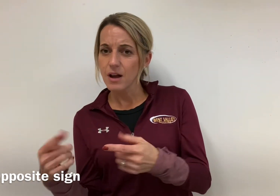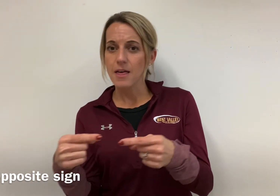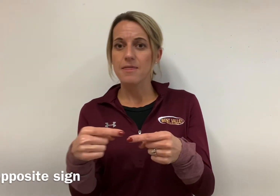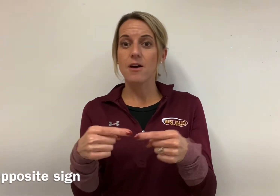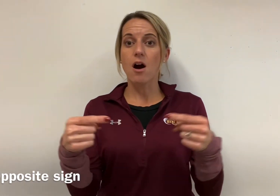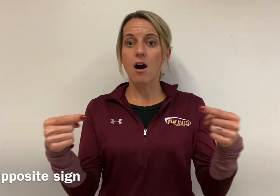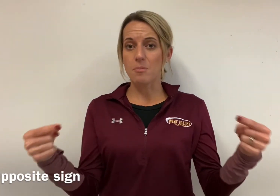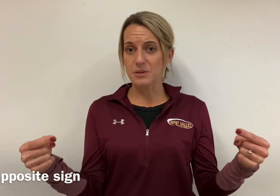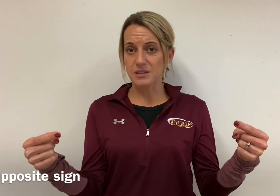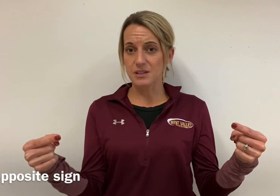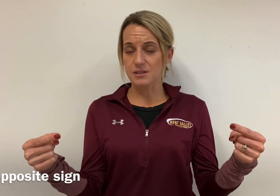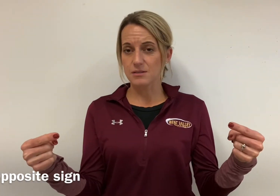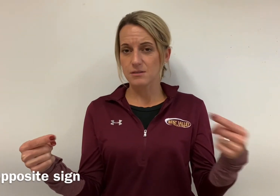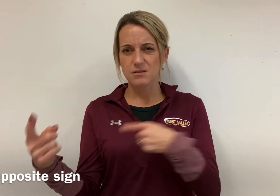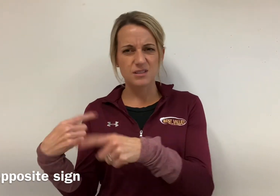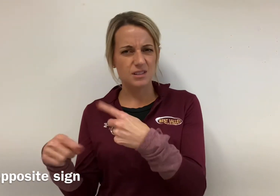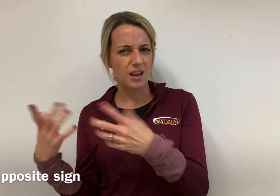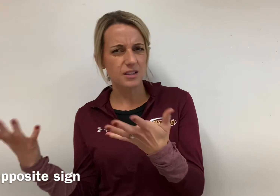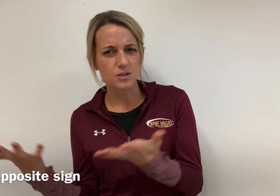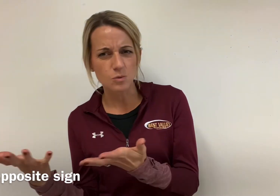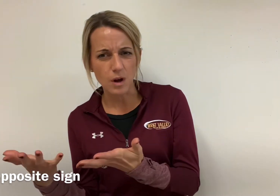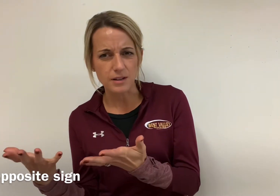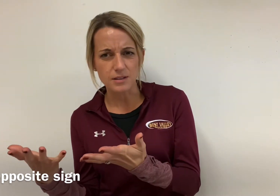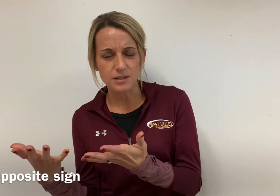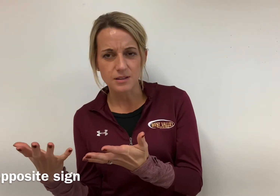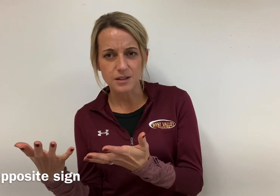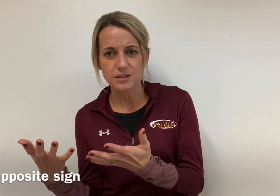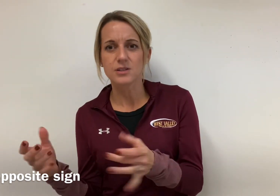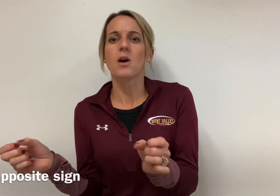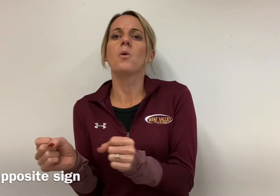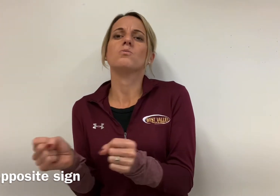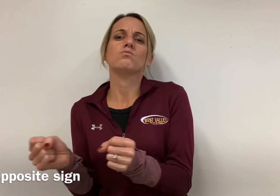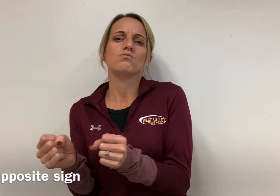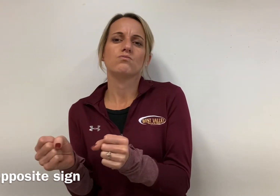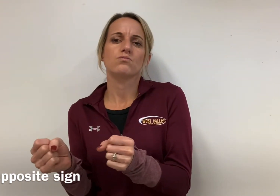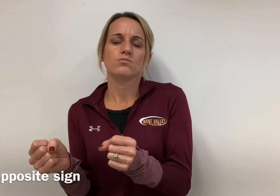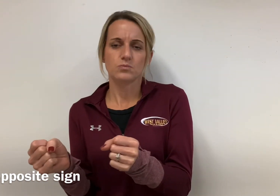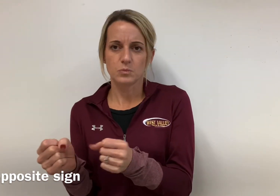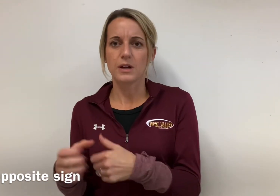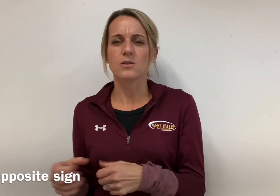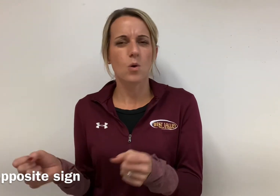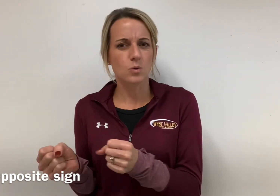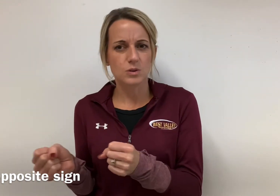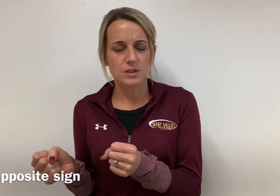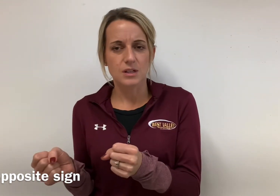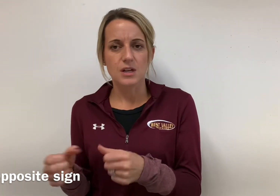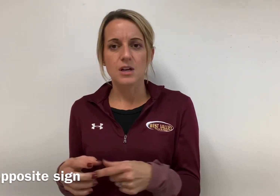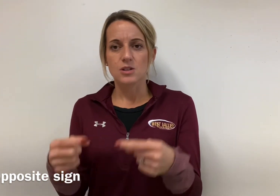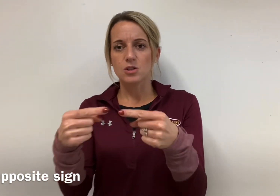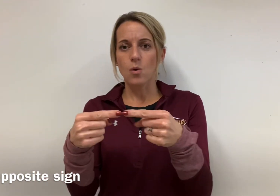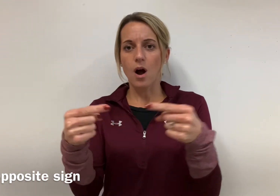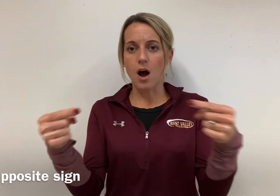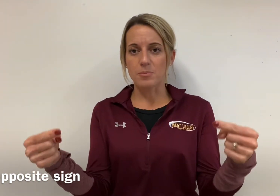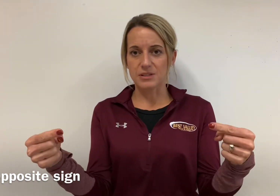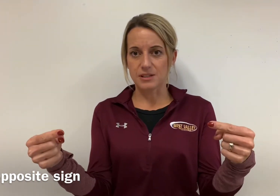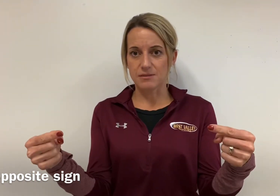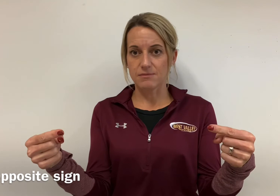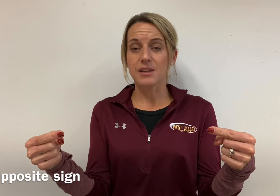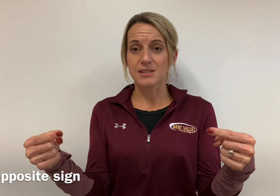The opposite sign is what? And they'll say, oh, right, cold. So opposite, that's another